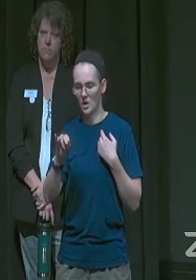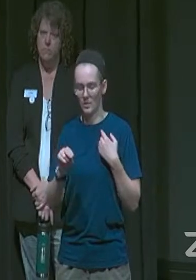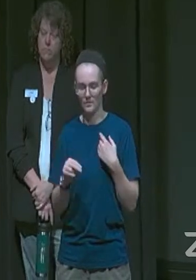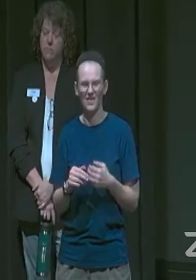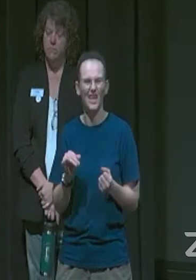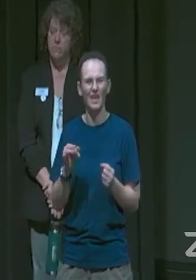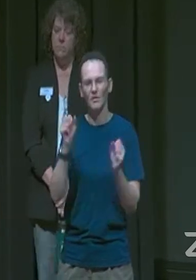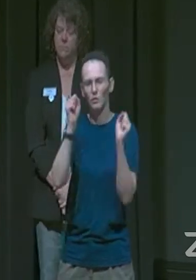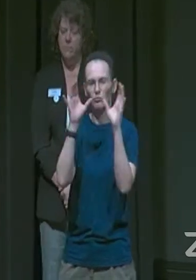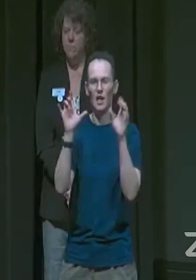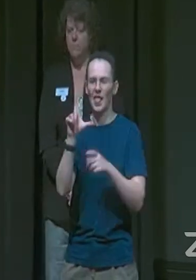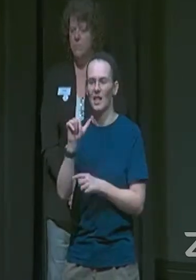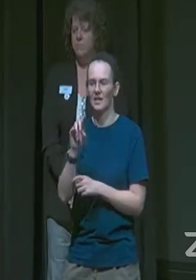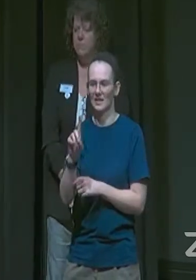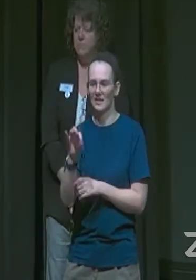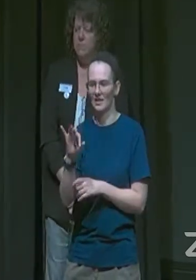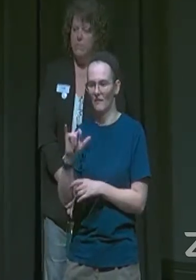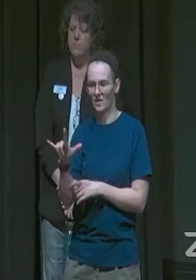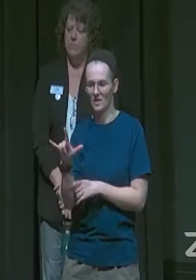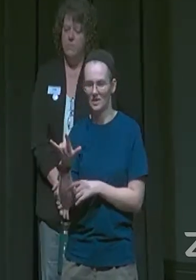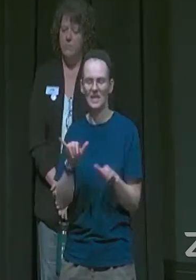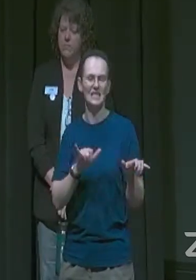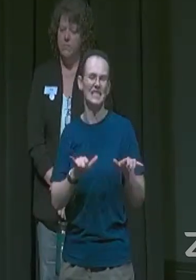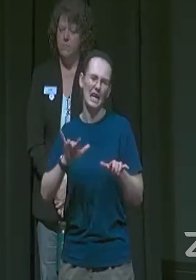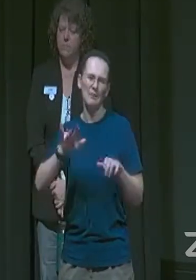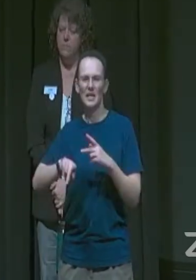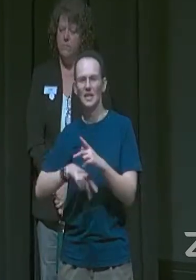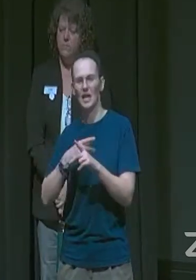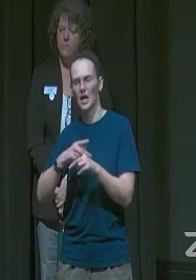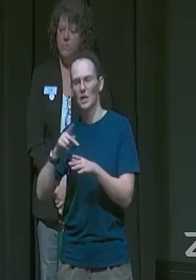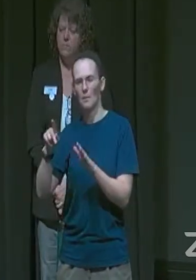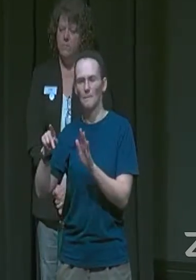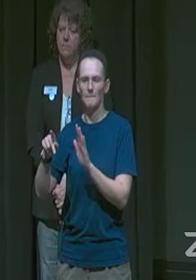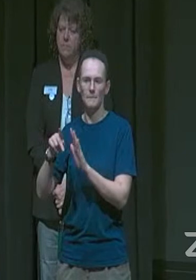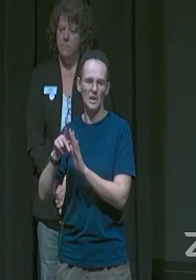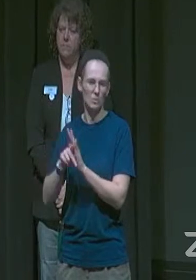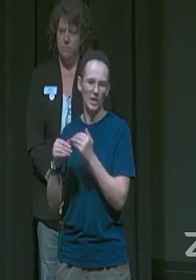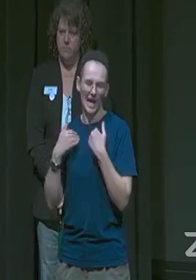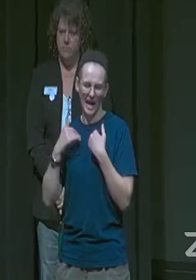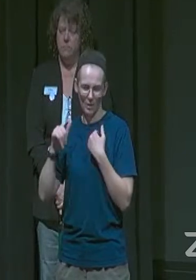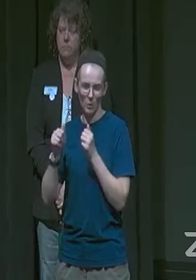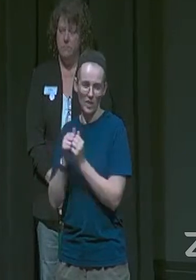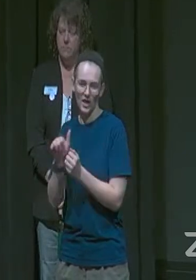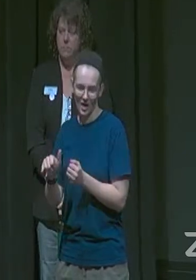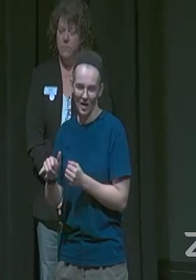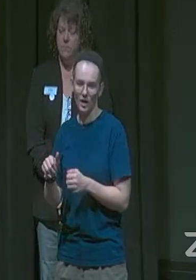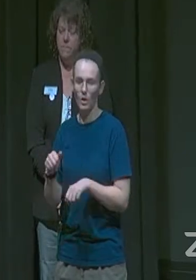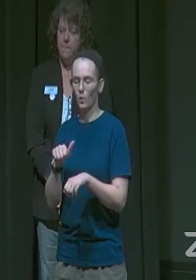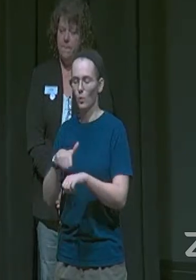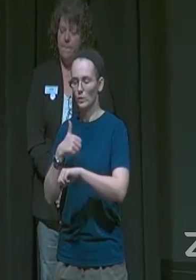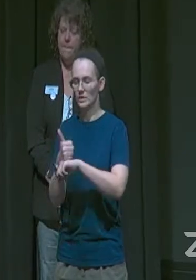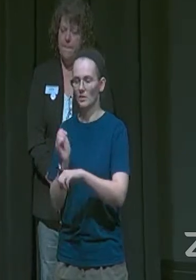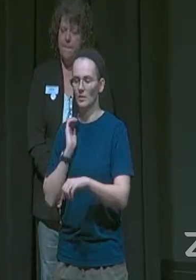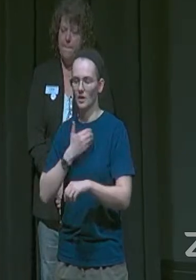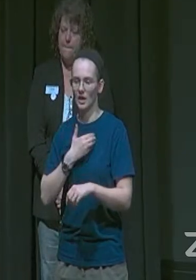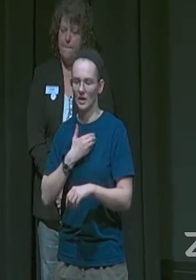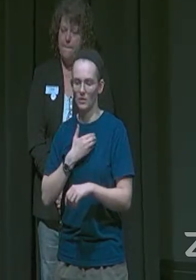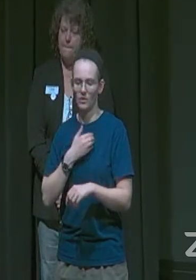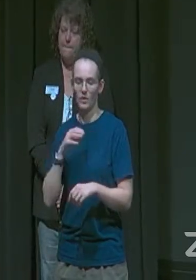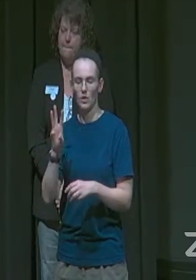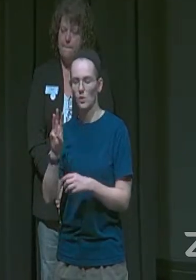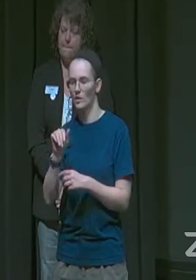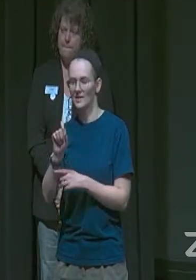a landfill, this is the same general principles they work on, where we place our municipal